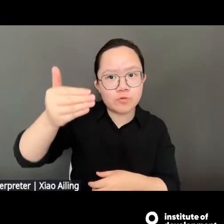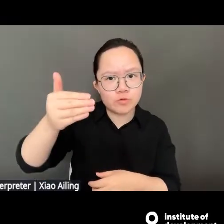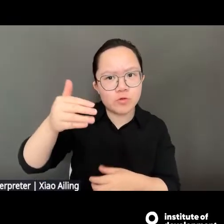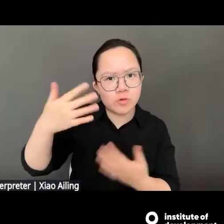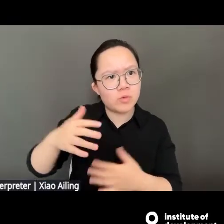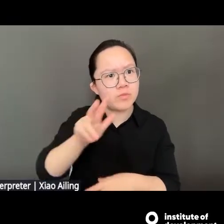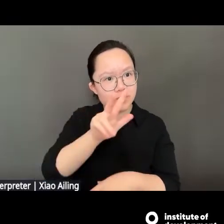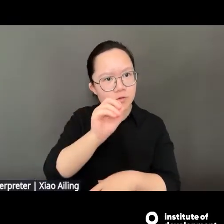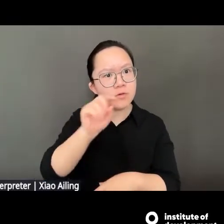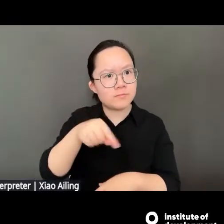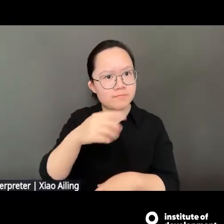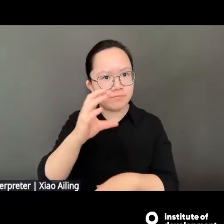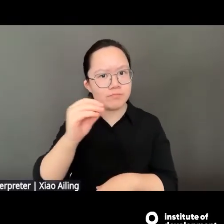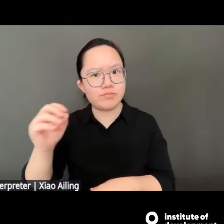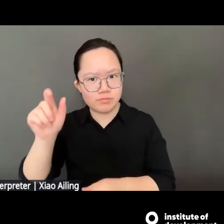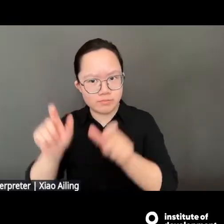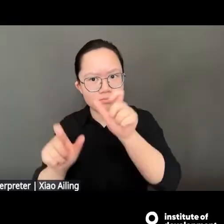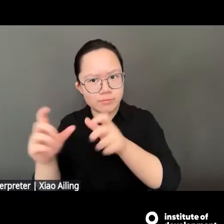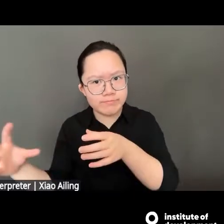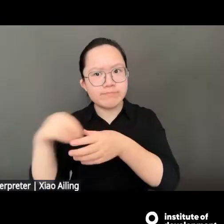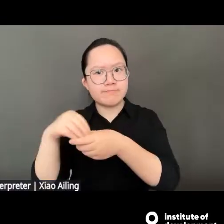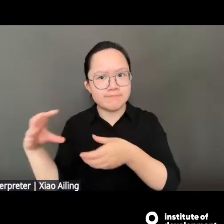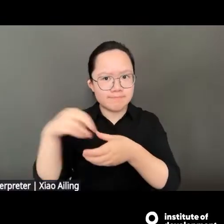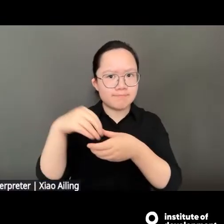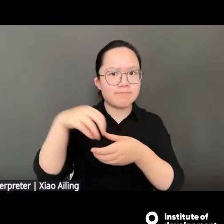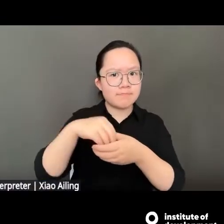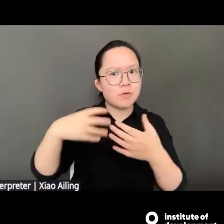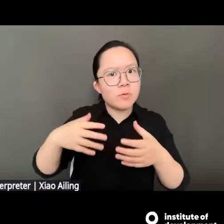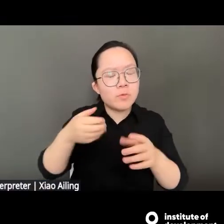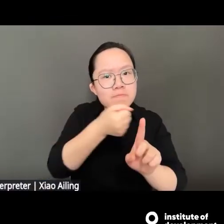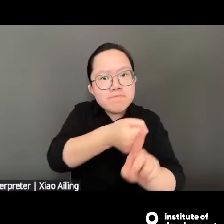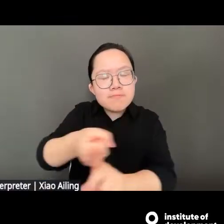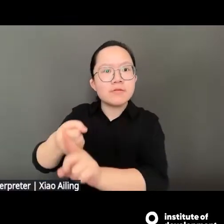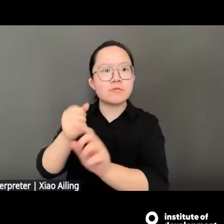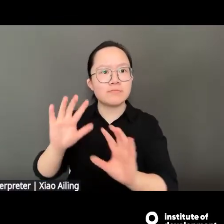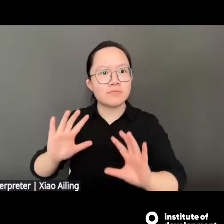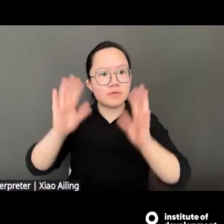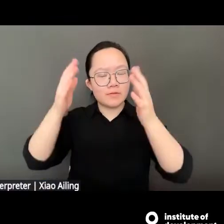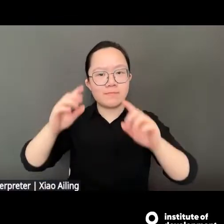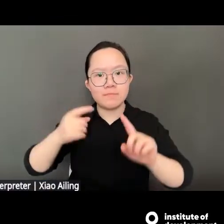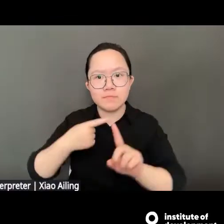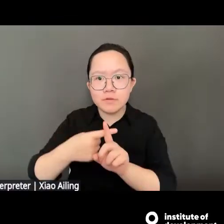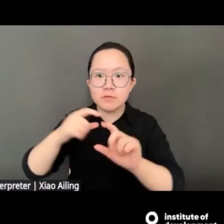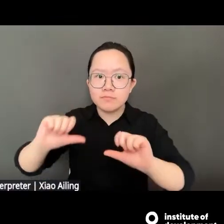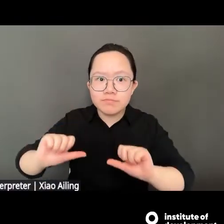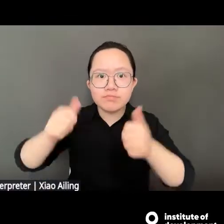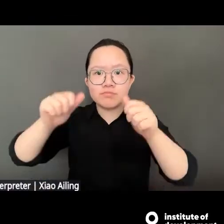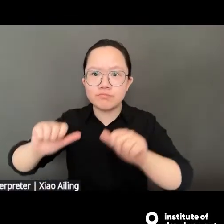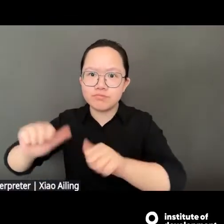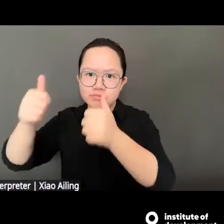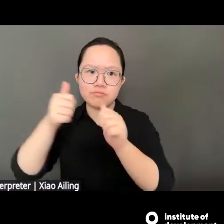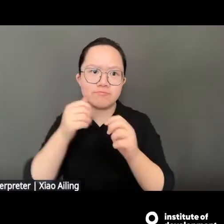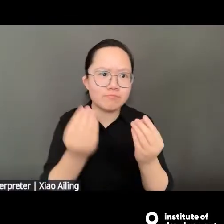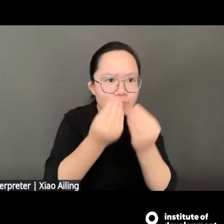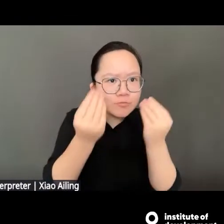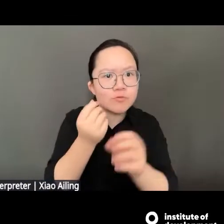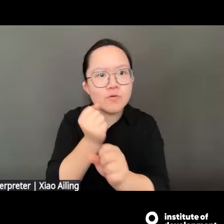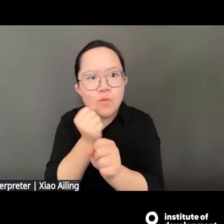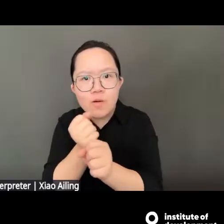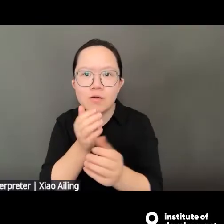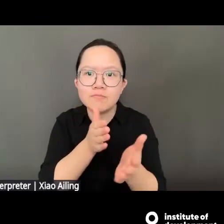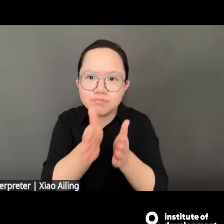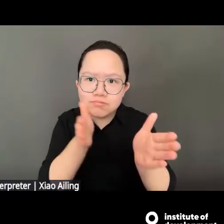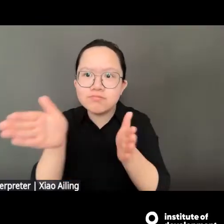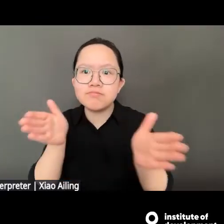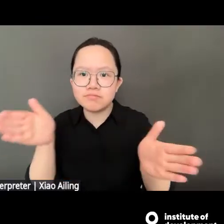opportunities and enable greater participation in their communities. But the achievements go far beyond direct support. DID has